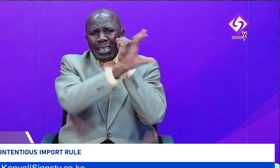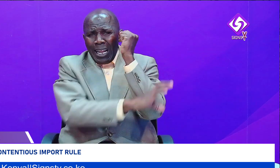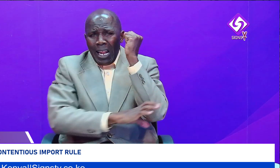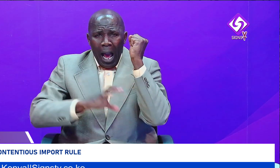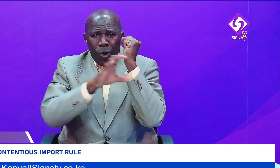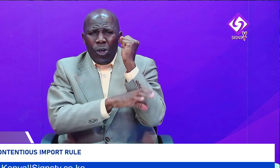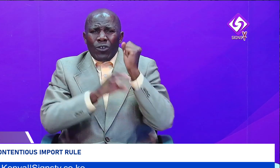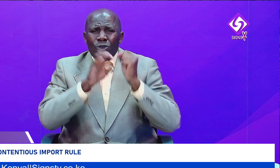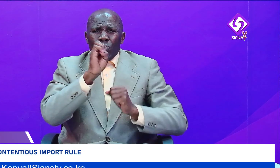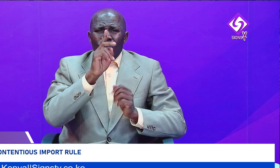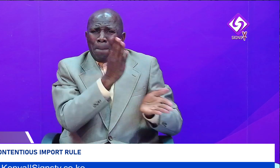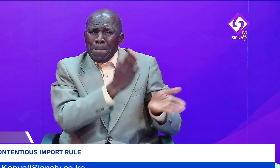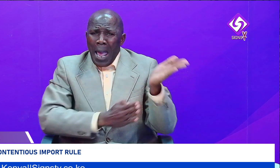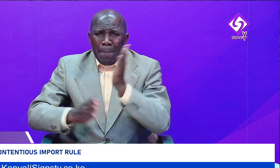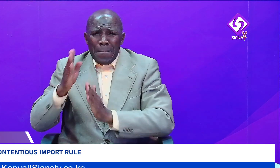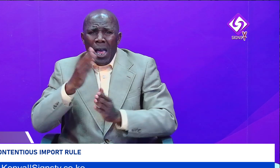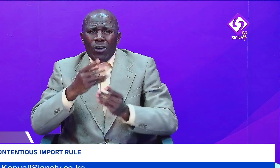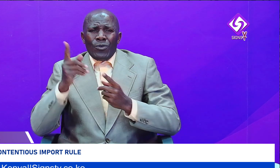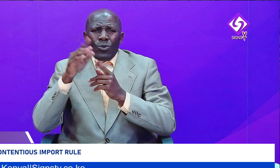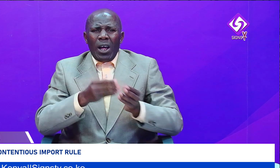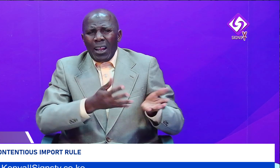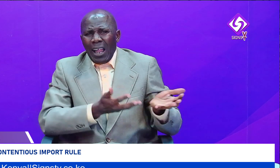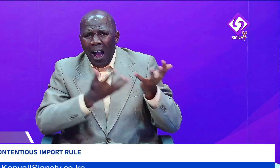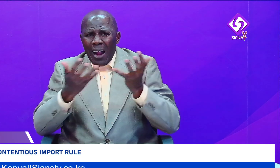license, a customs import declaration form,